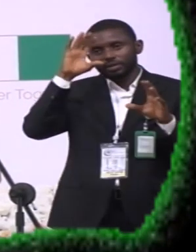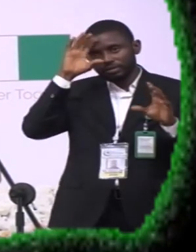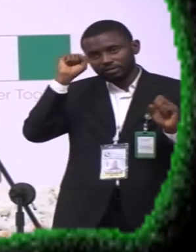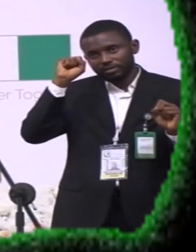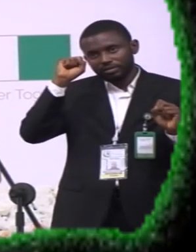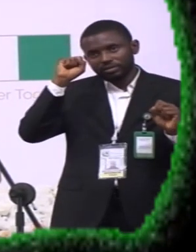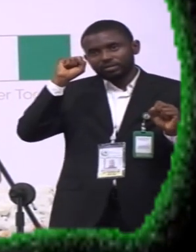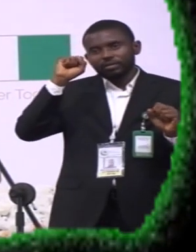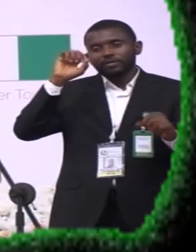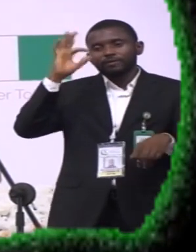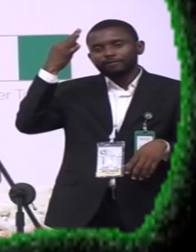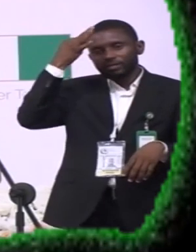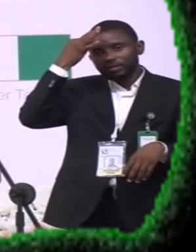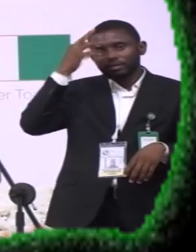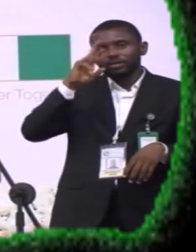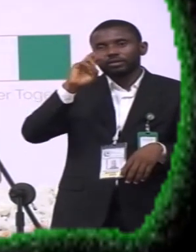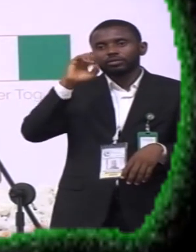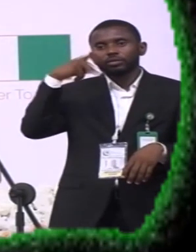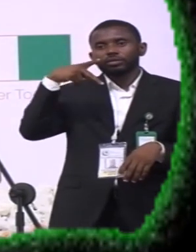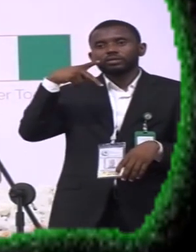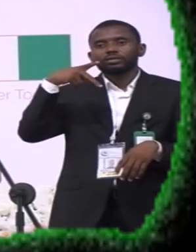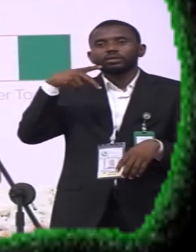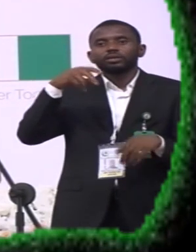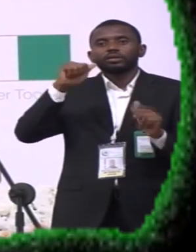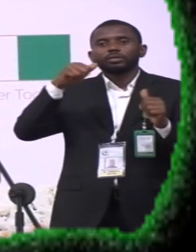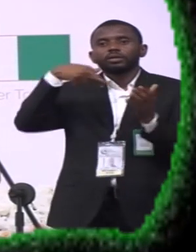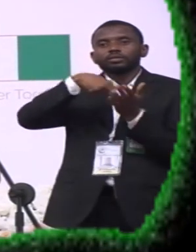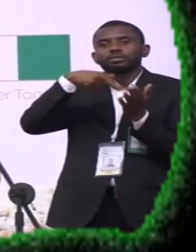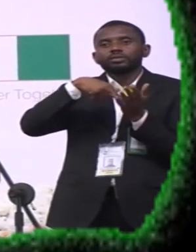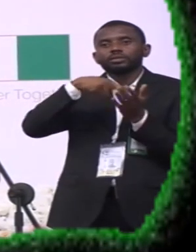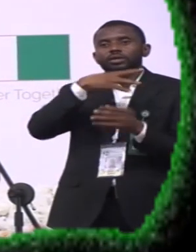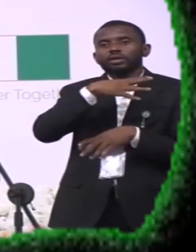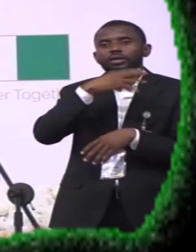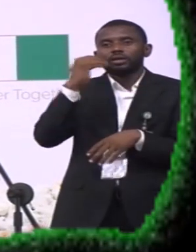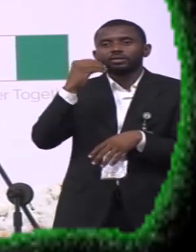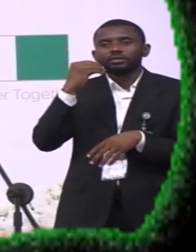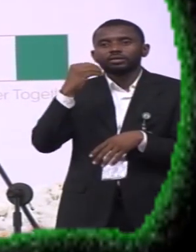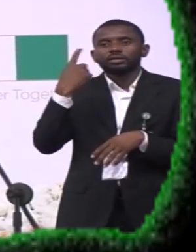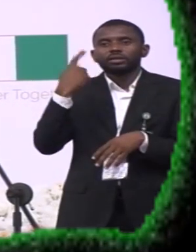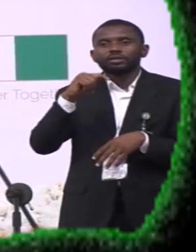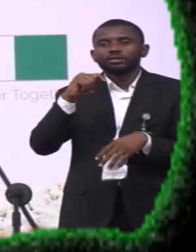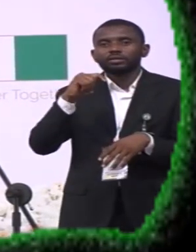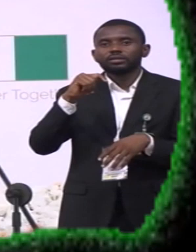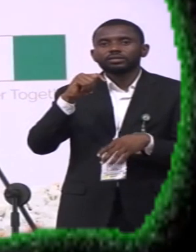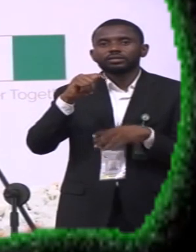Federal Republic, ably represented, and the